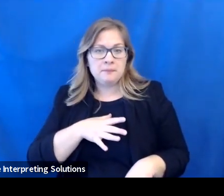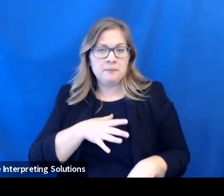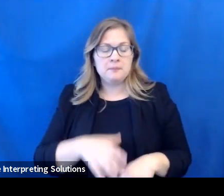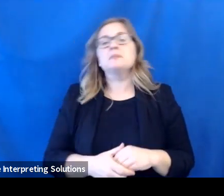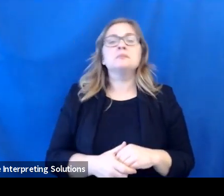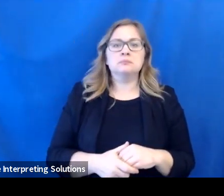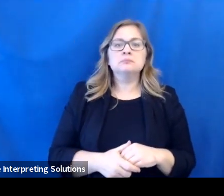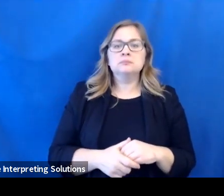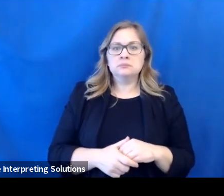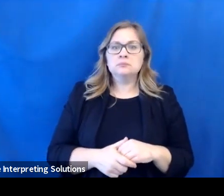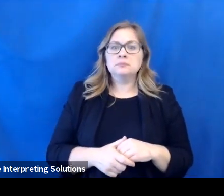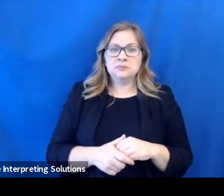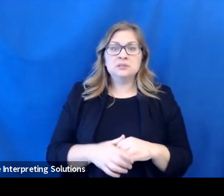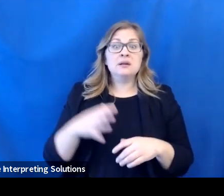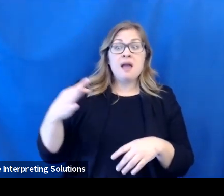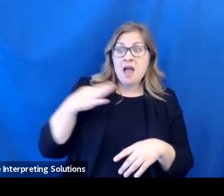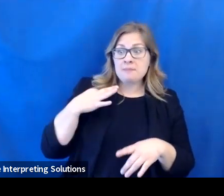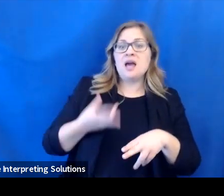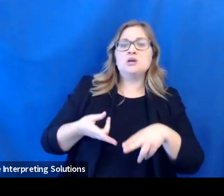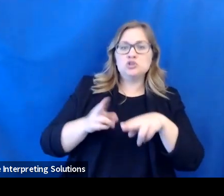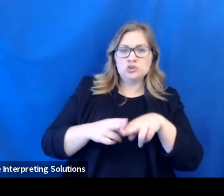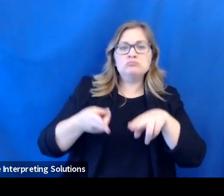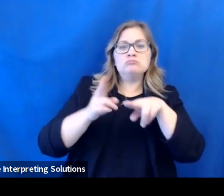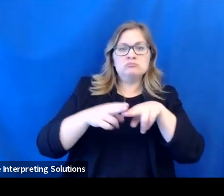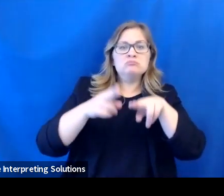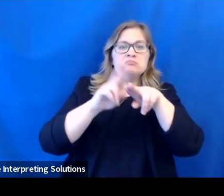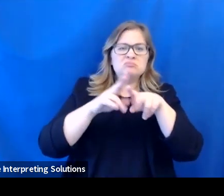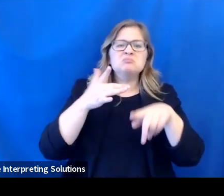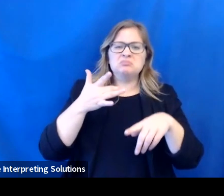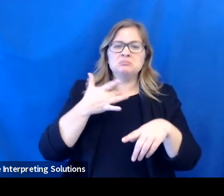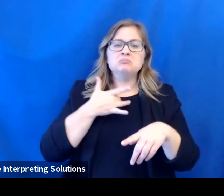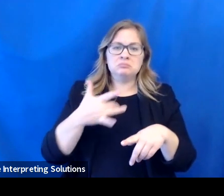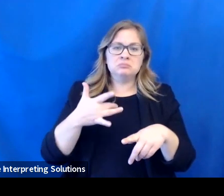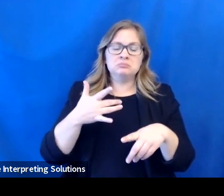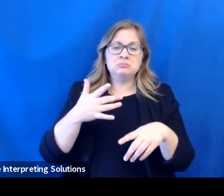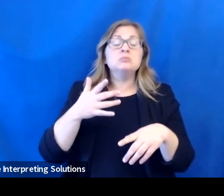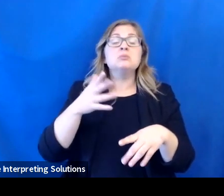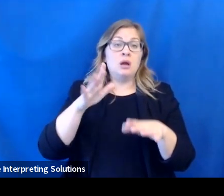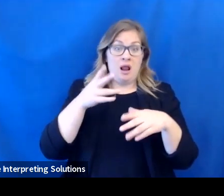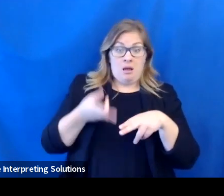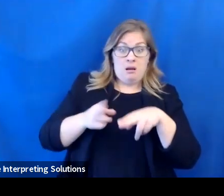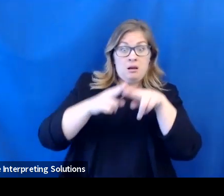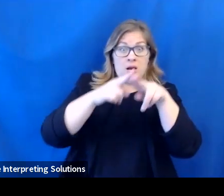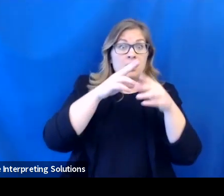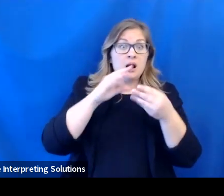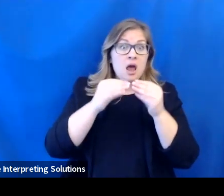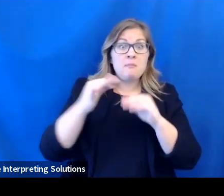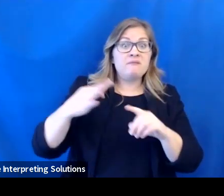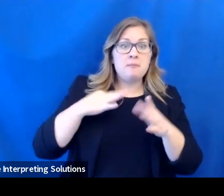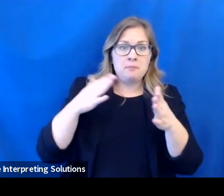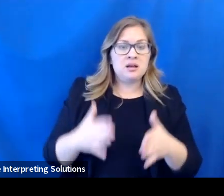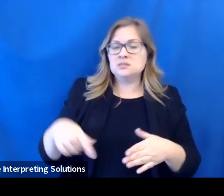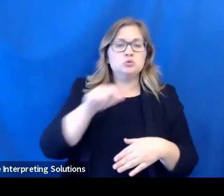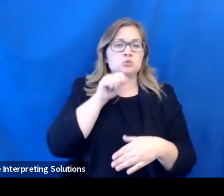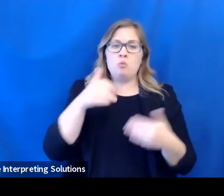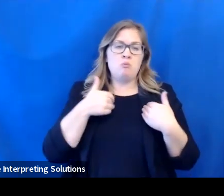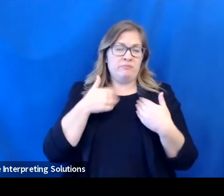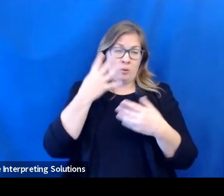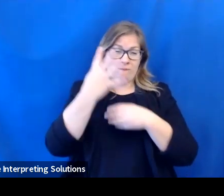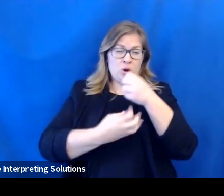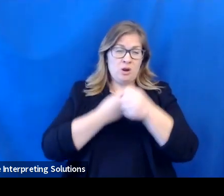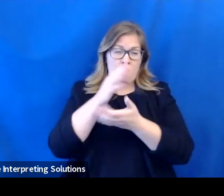less than a 4-year degree. In terms of industry, we're seeing, accommodation, food service, healthcare kind of go down this